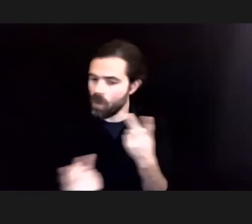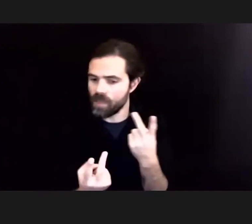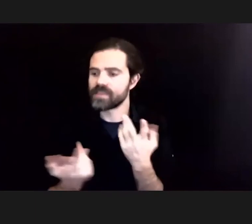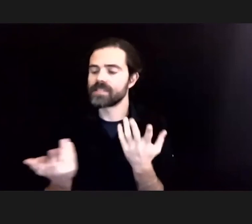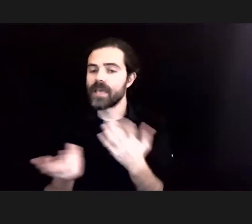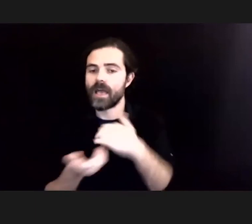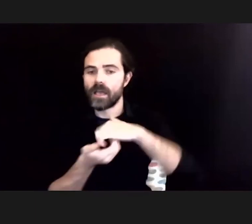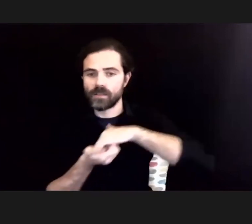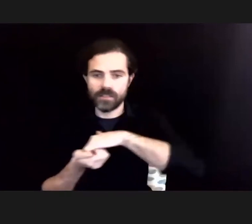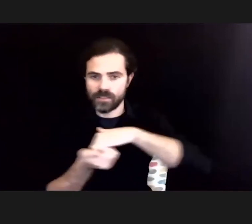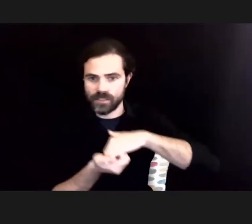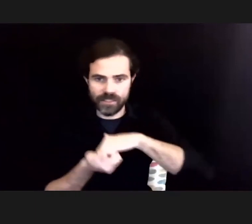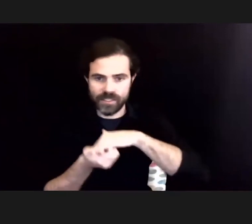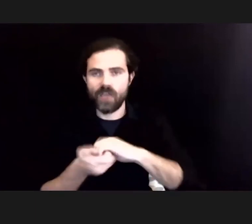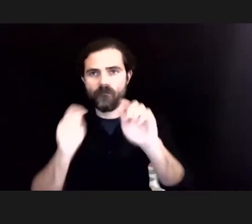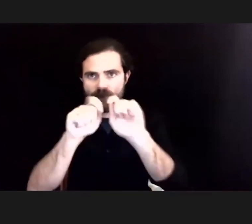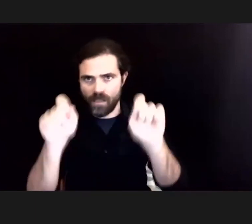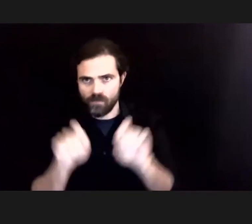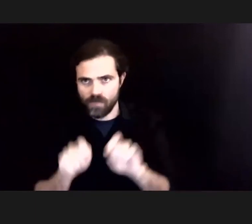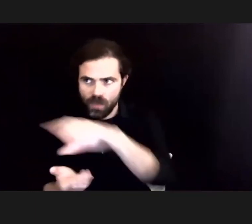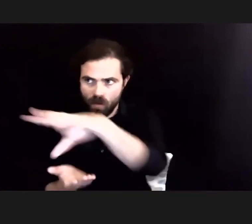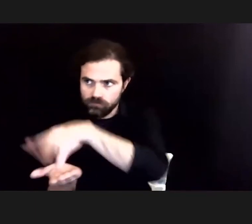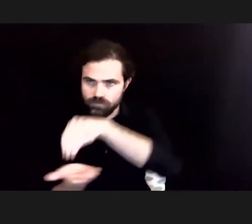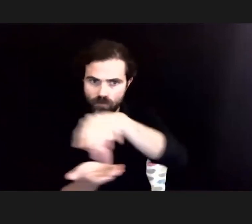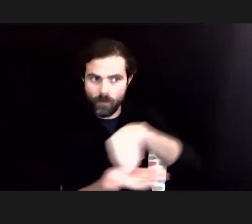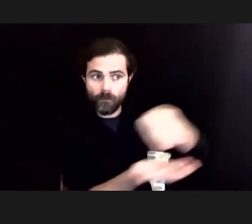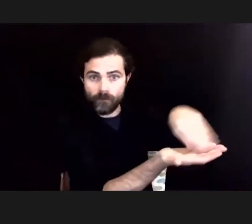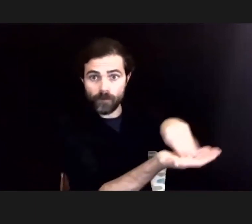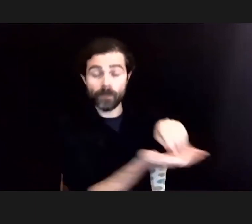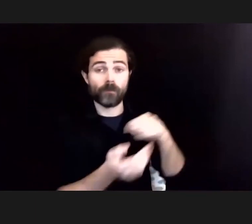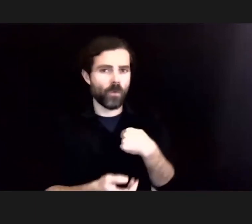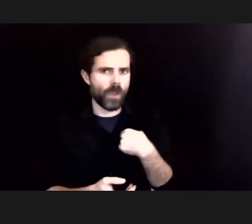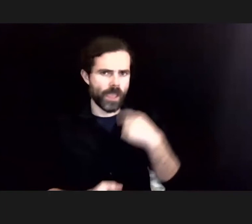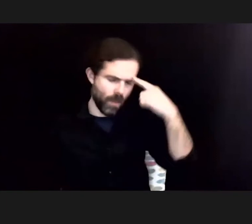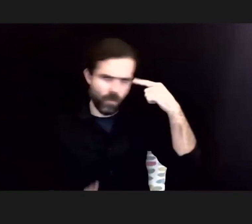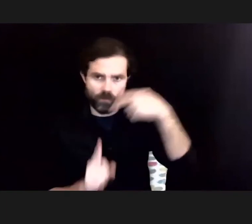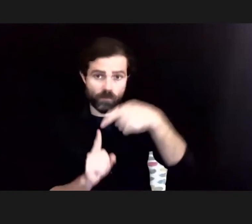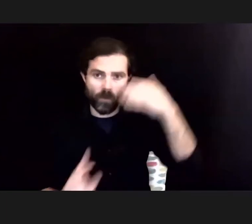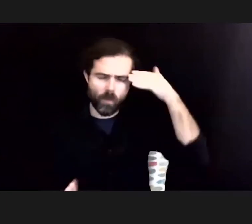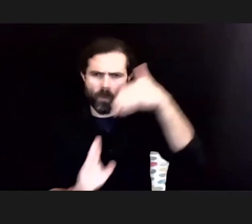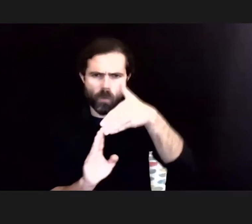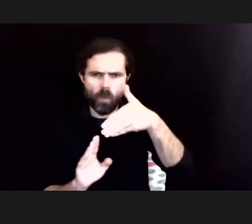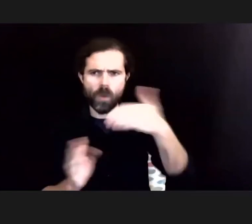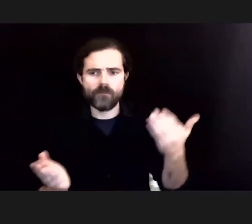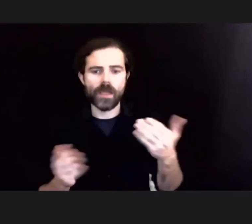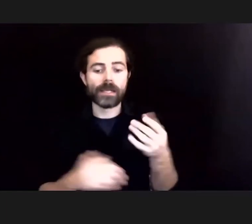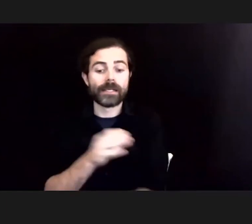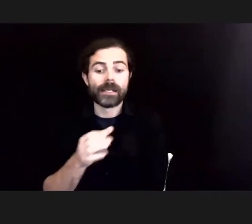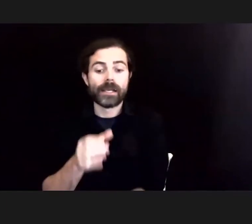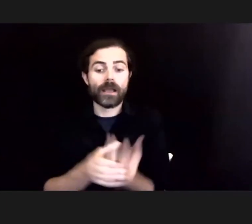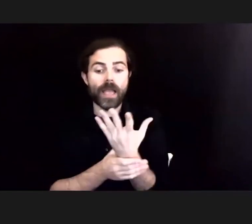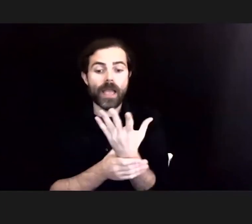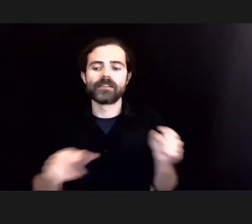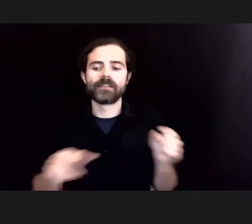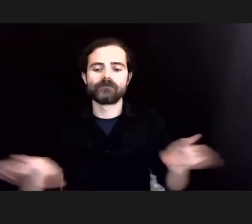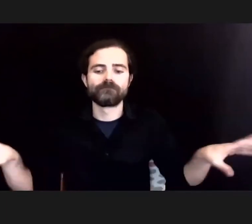10,000 foundations, we aim at creating a stronger and inclusive voice for the sector and